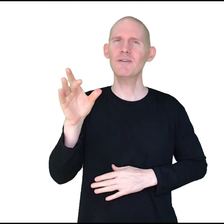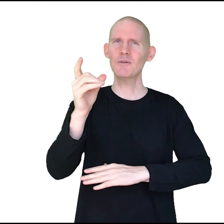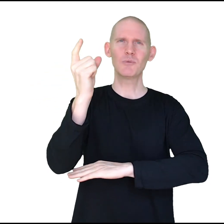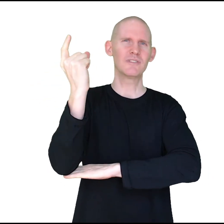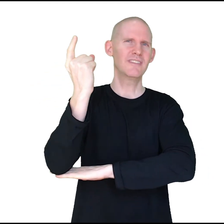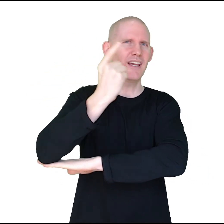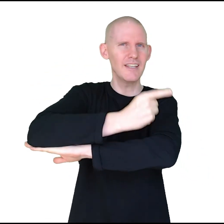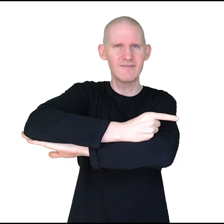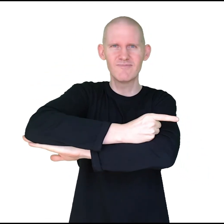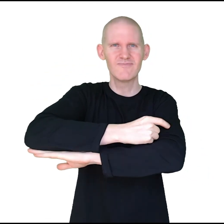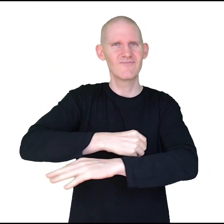Terrible day.